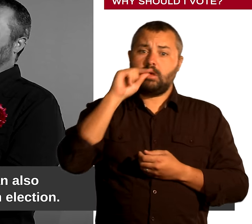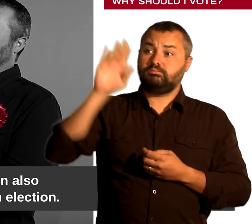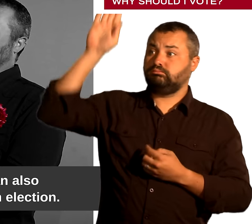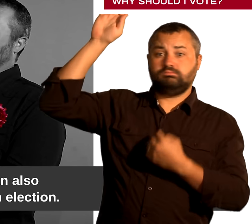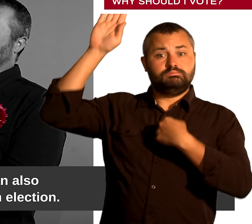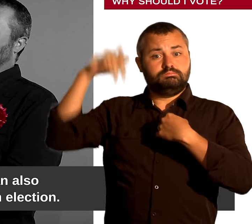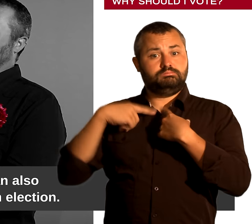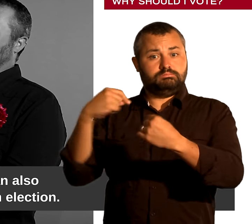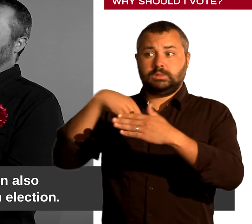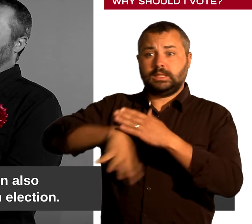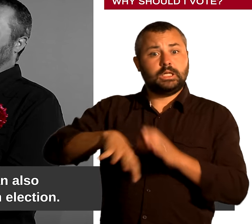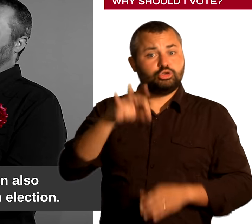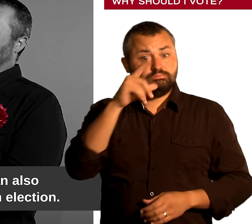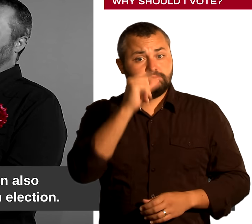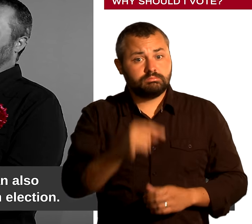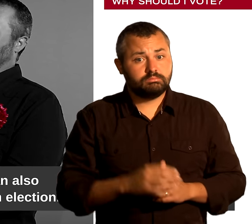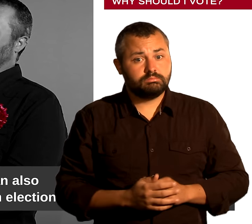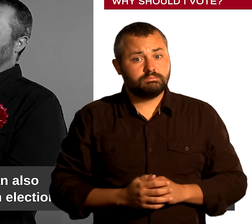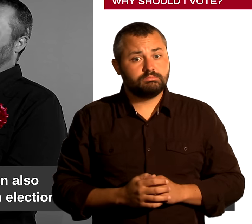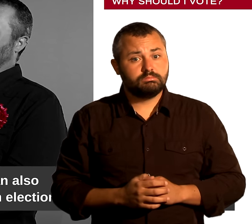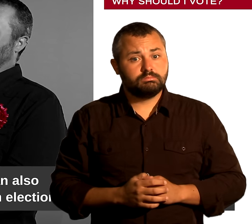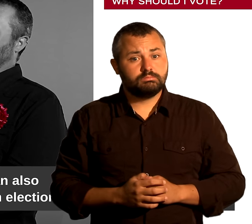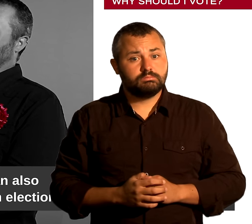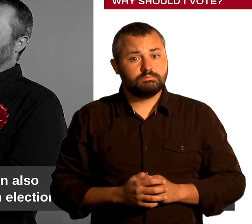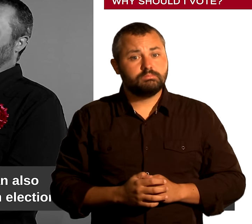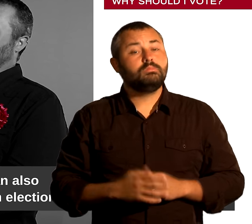Remember that you can also stand as a candidate in an election.